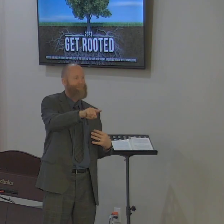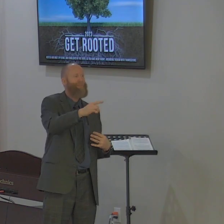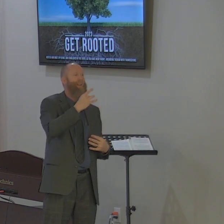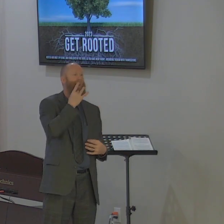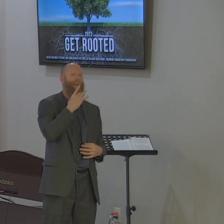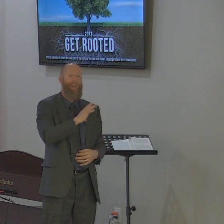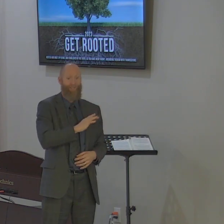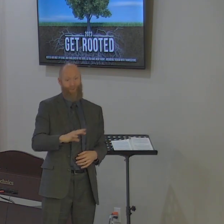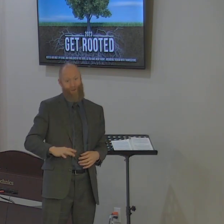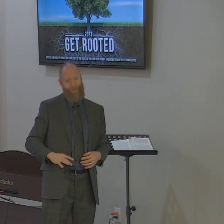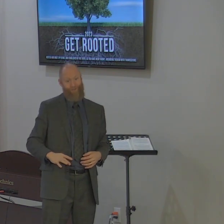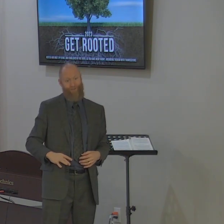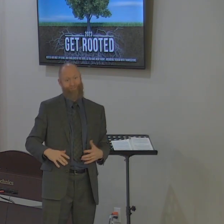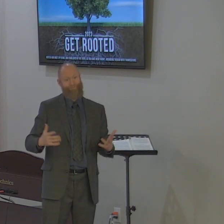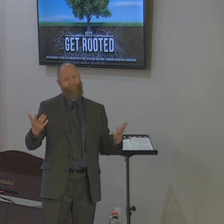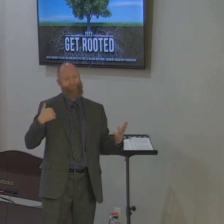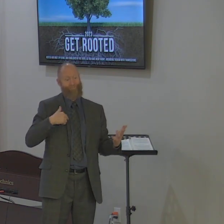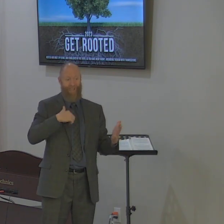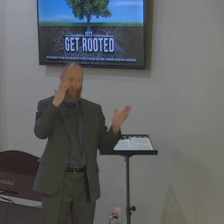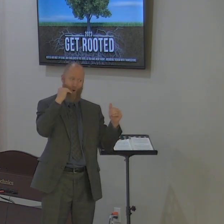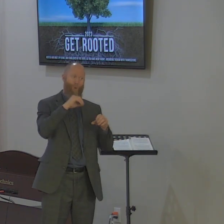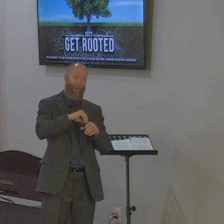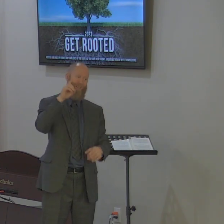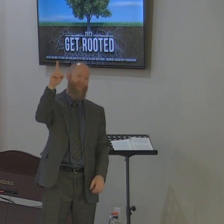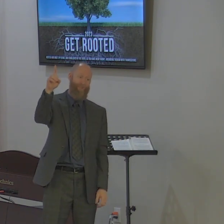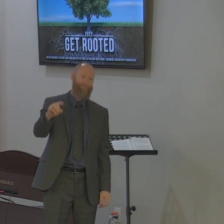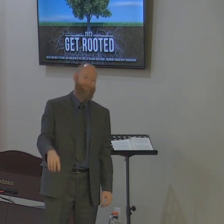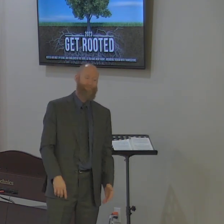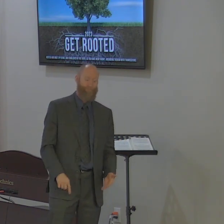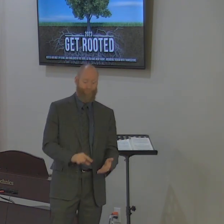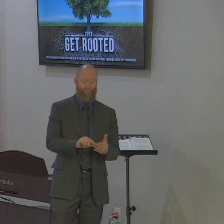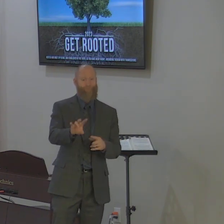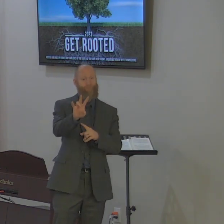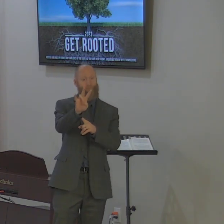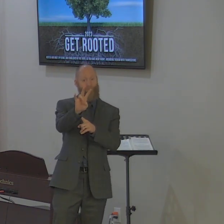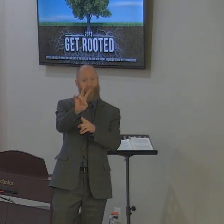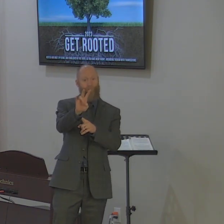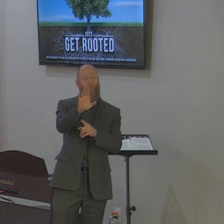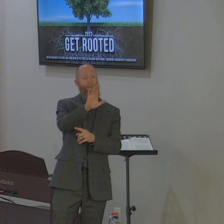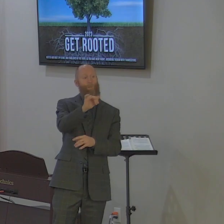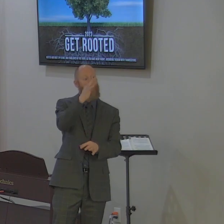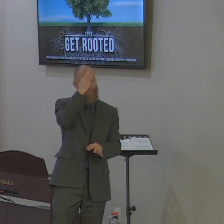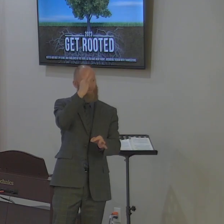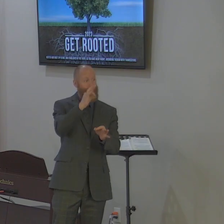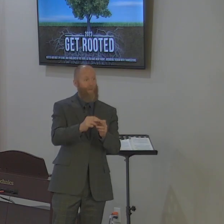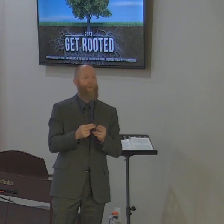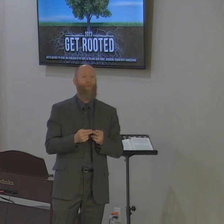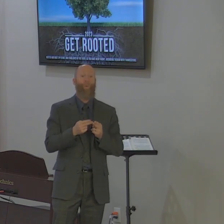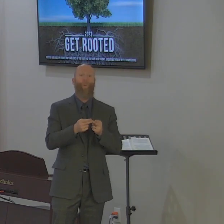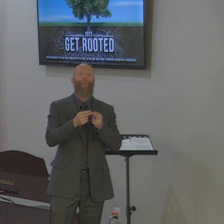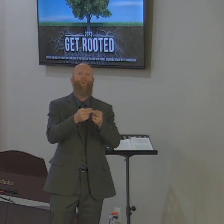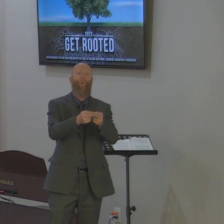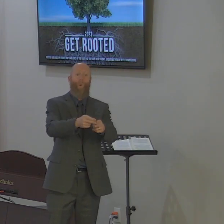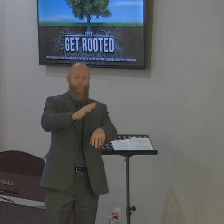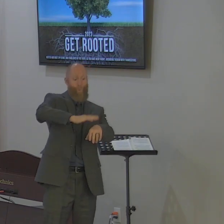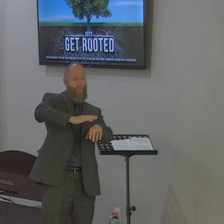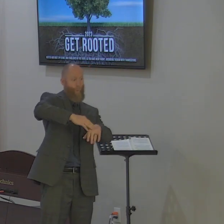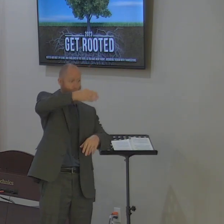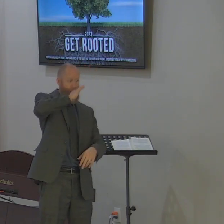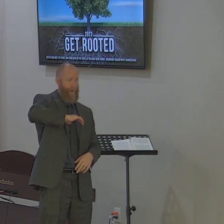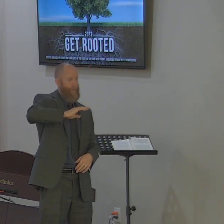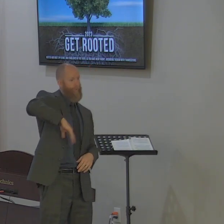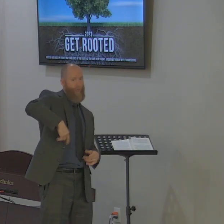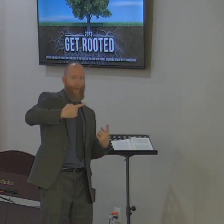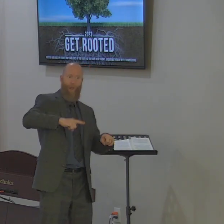Thirdly, look at verse 7. By faith, Noah, being warned of God of things not seen as yet,